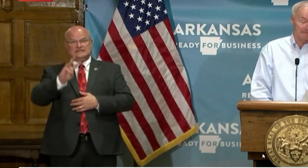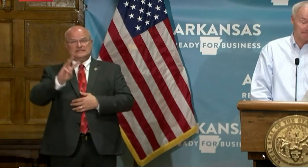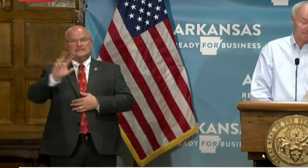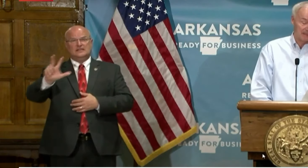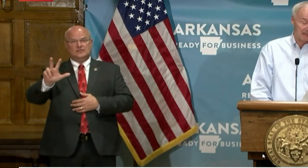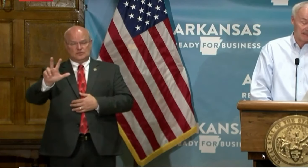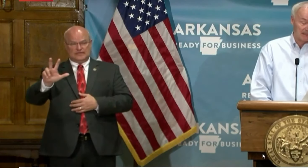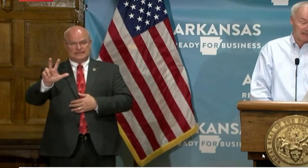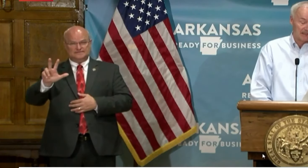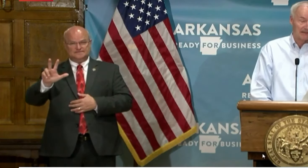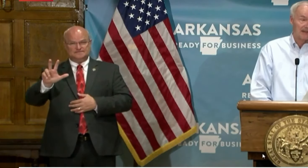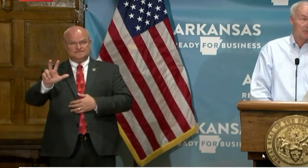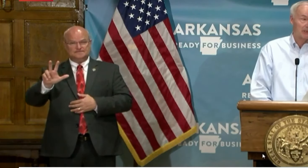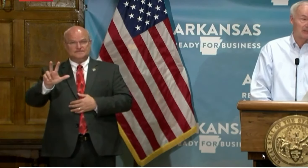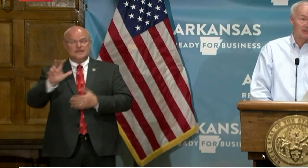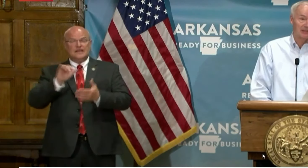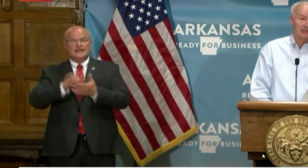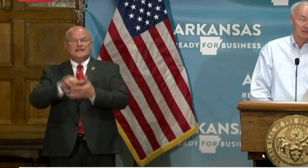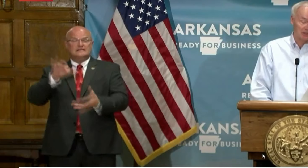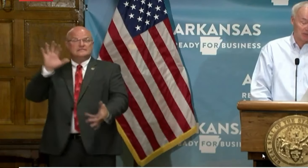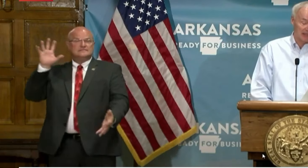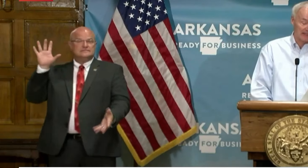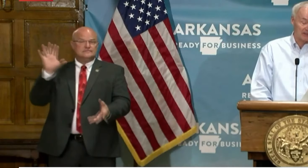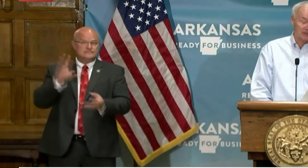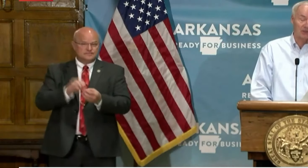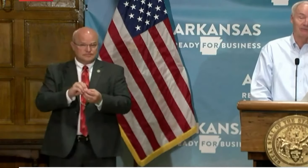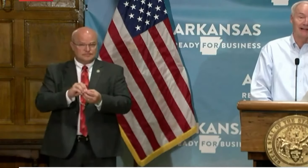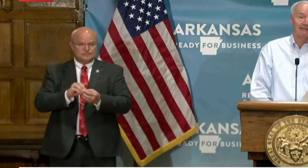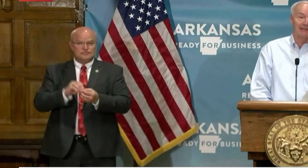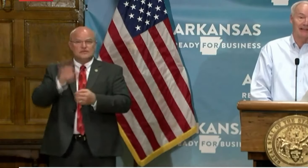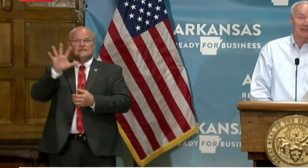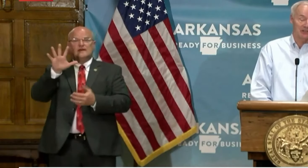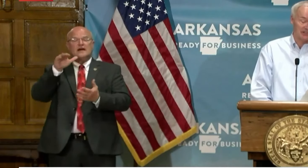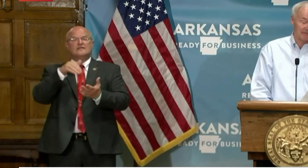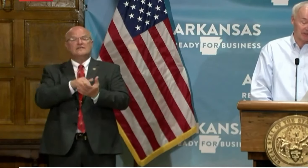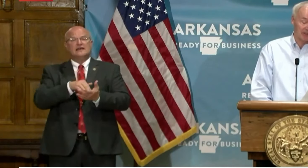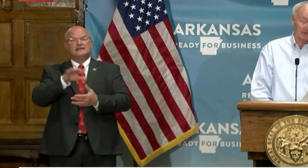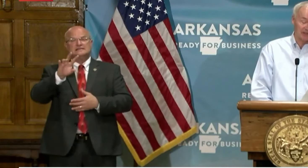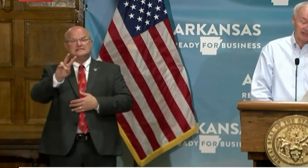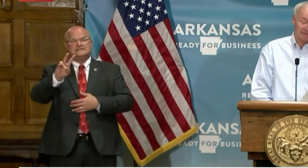163. That brings the total cases to